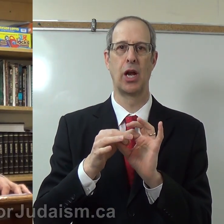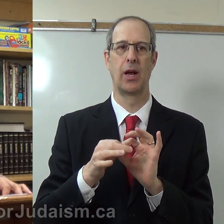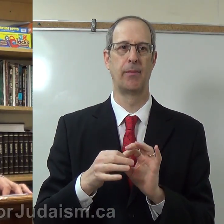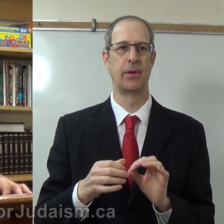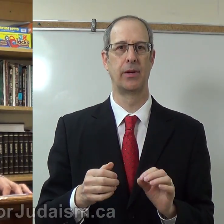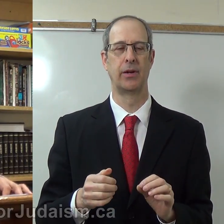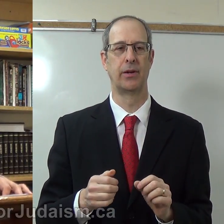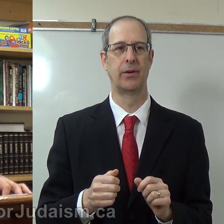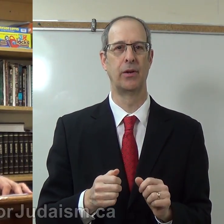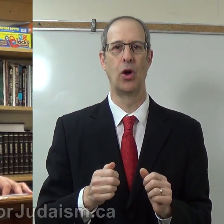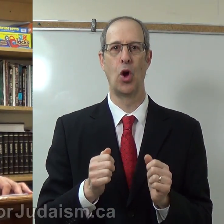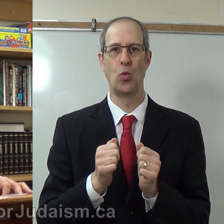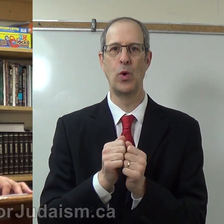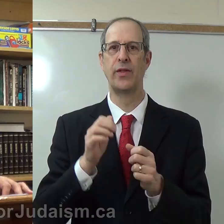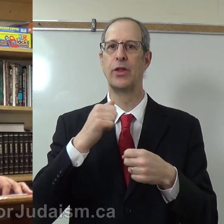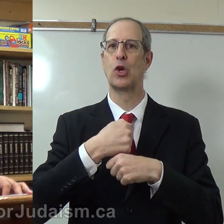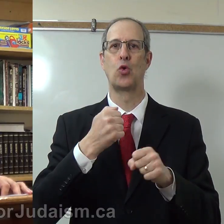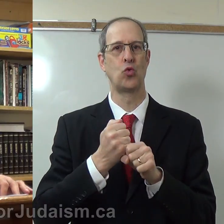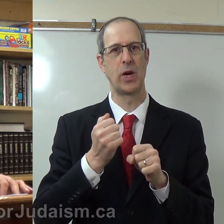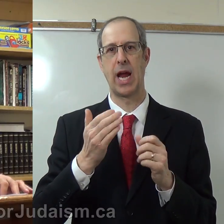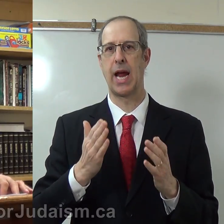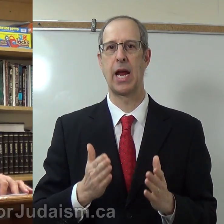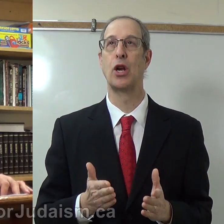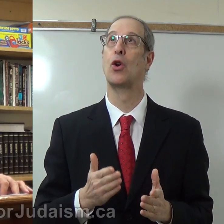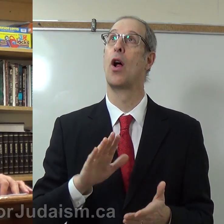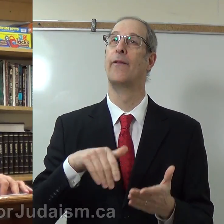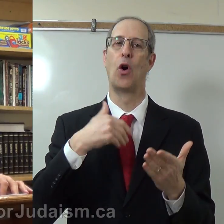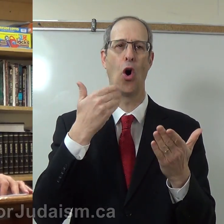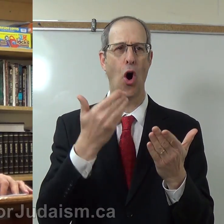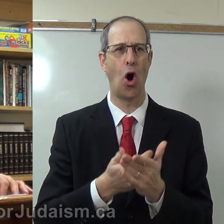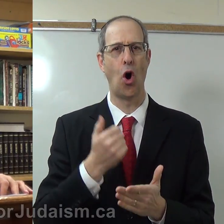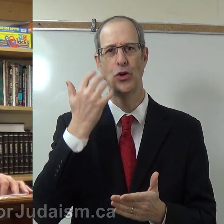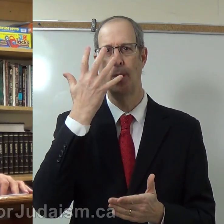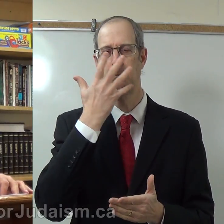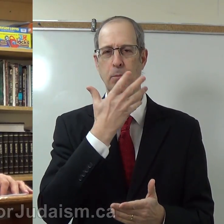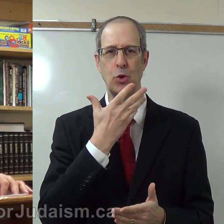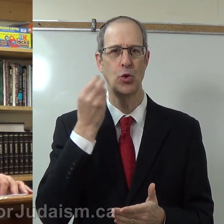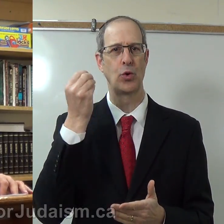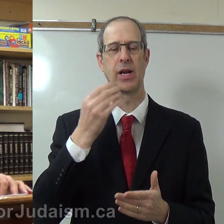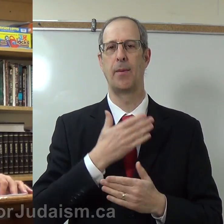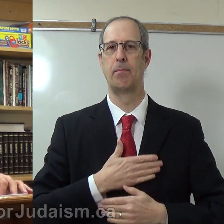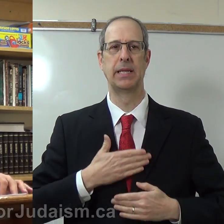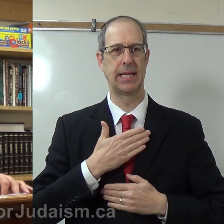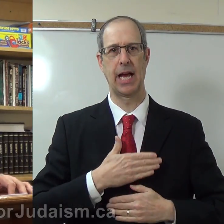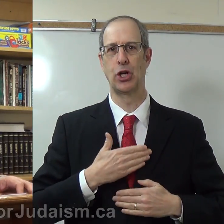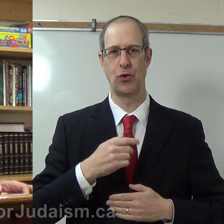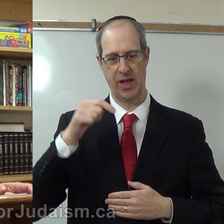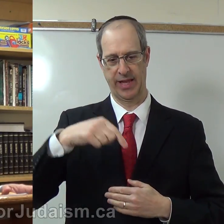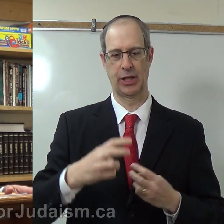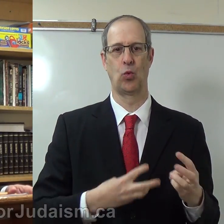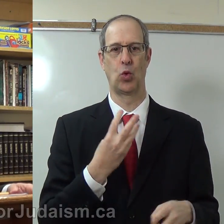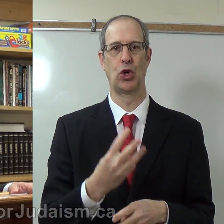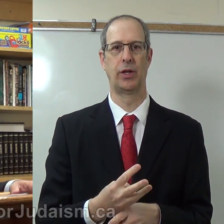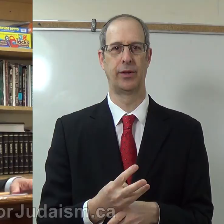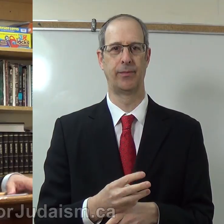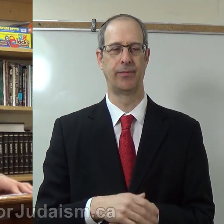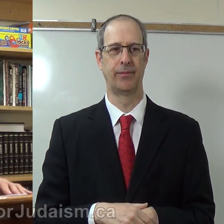the creator of all the beauty and pleasure in this world.